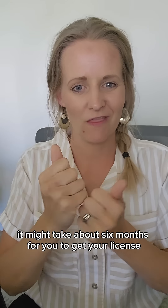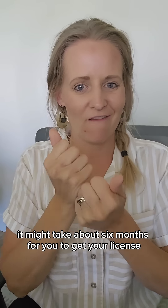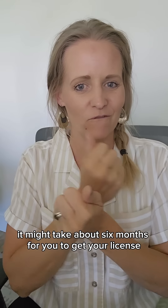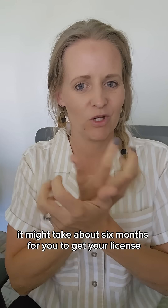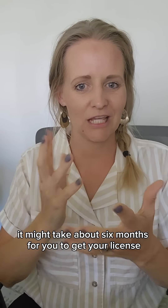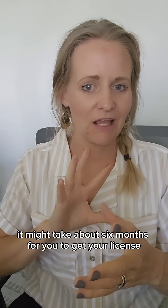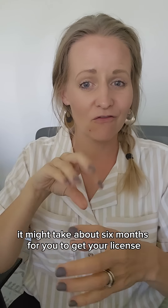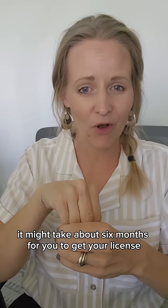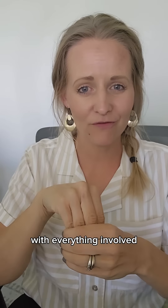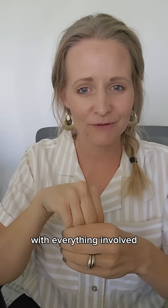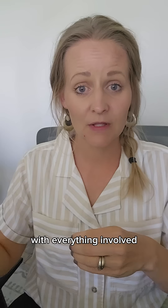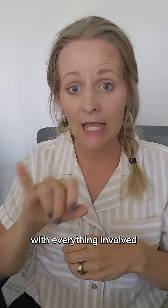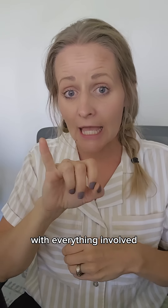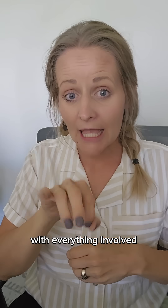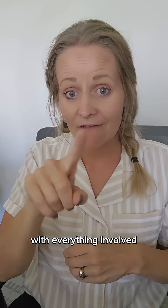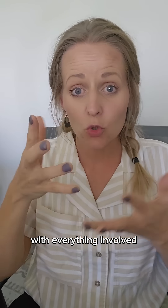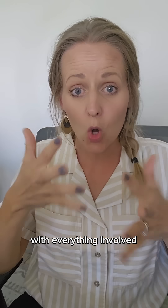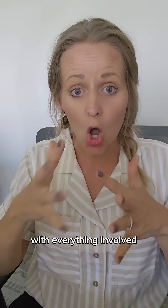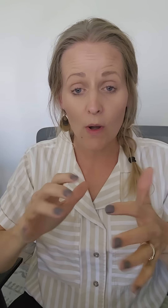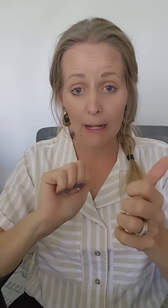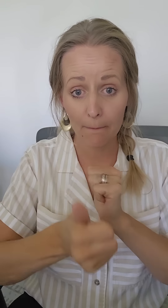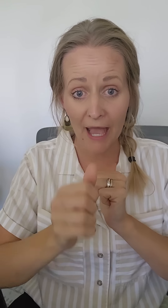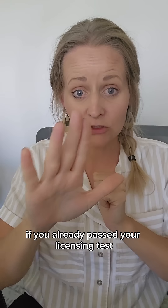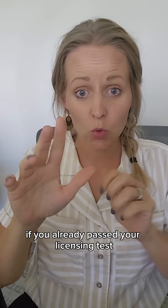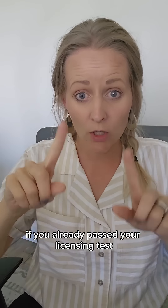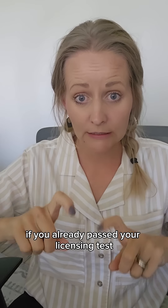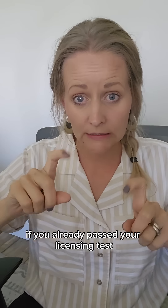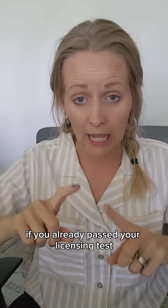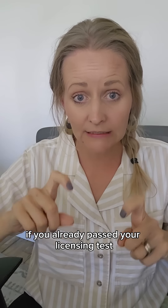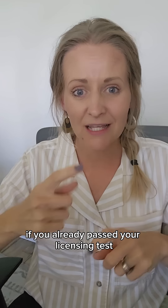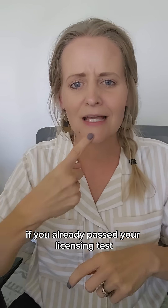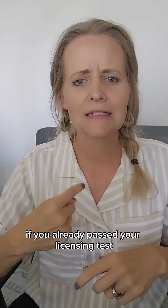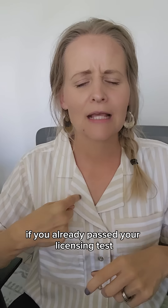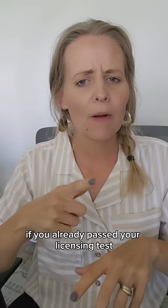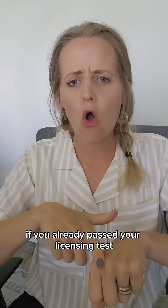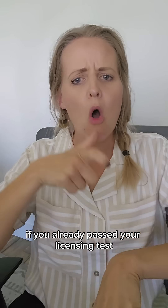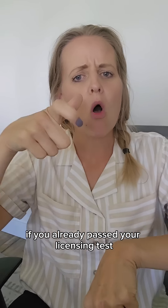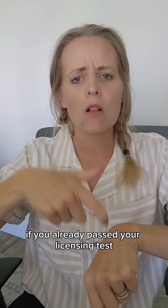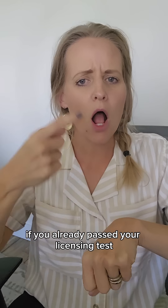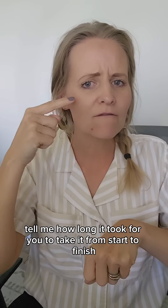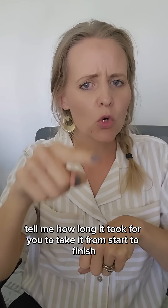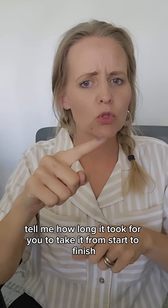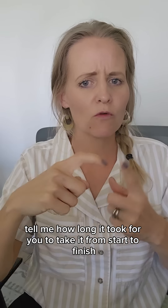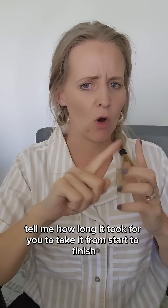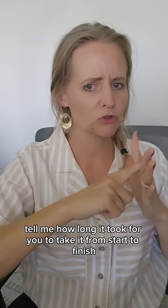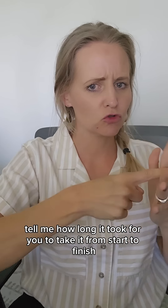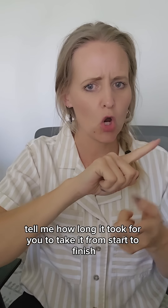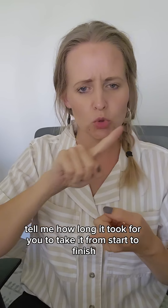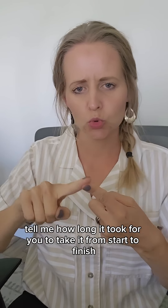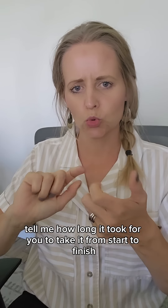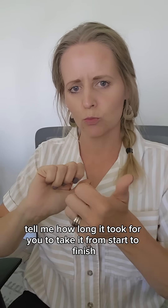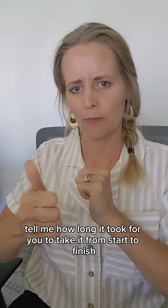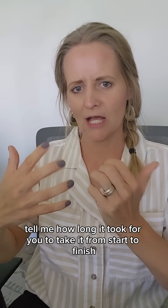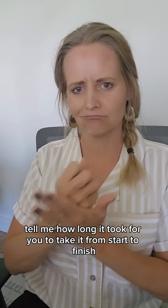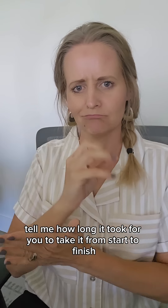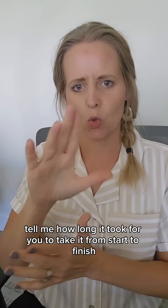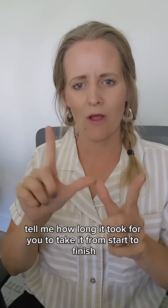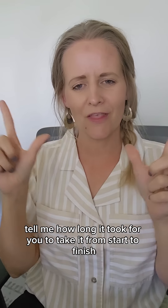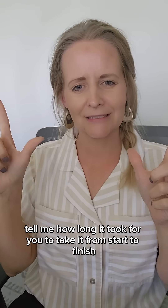to get your license with everything involved. If you already passed your licensing test, tell me how long it took for you to take it from start to finish.